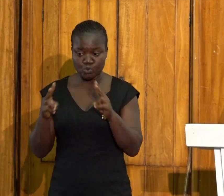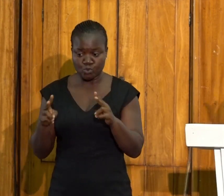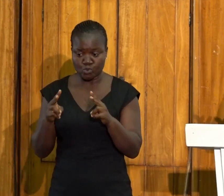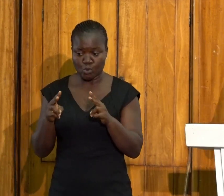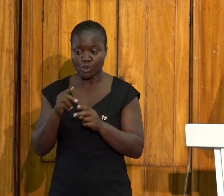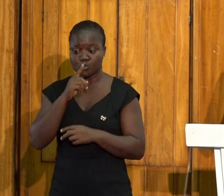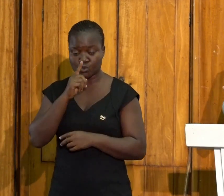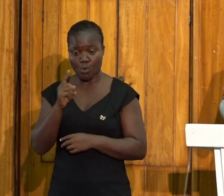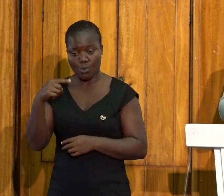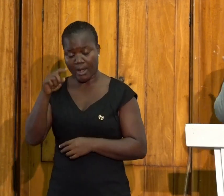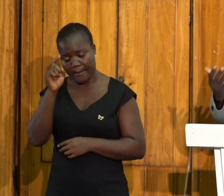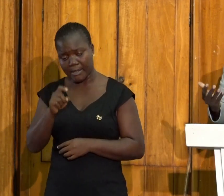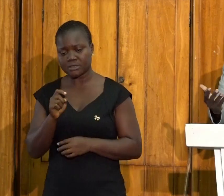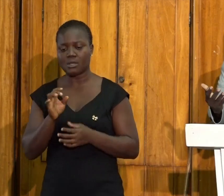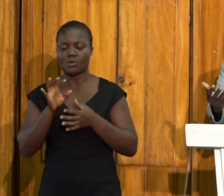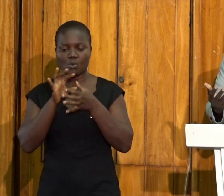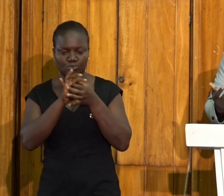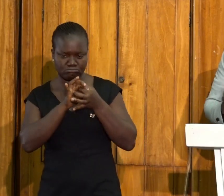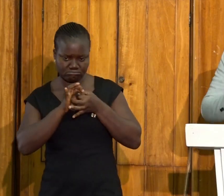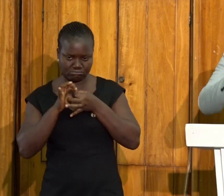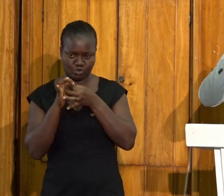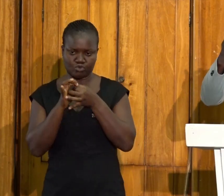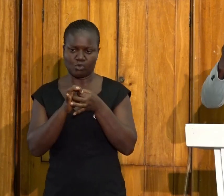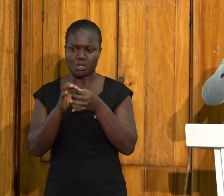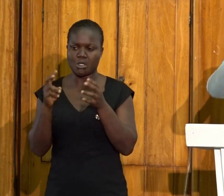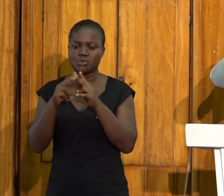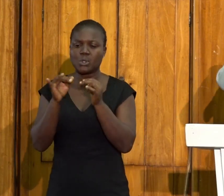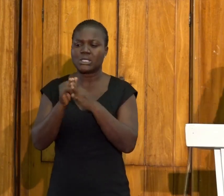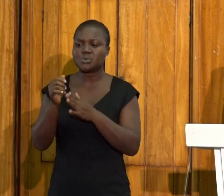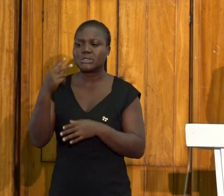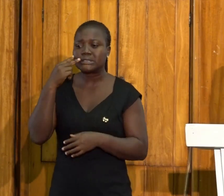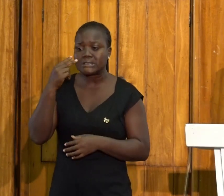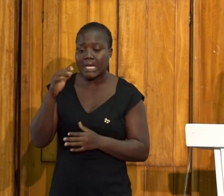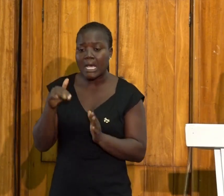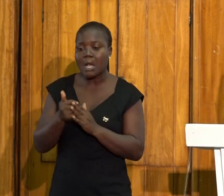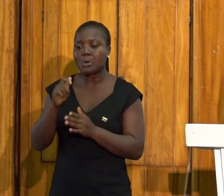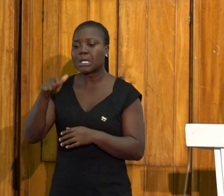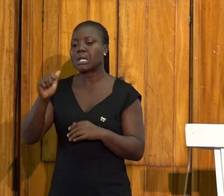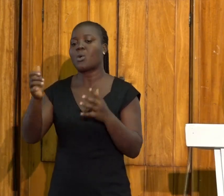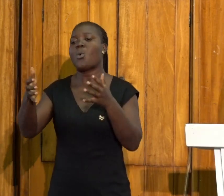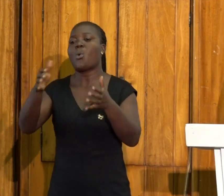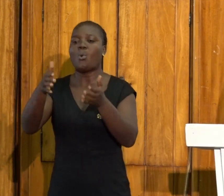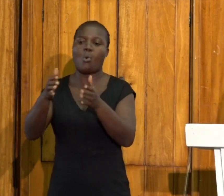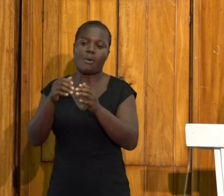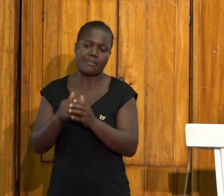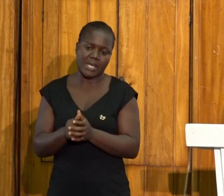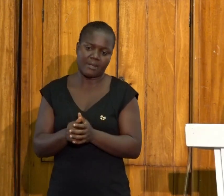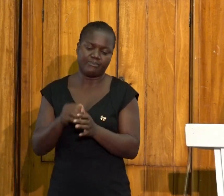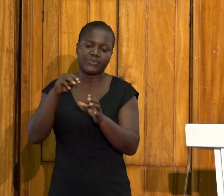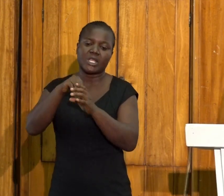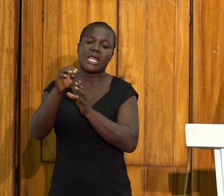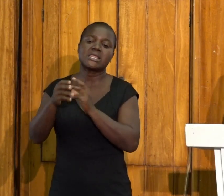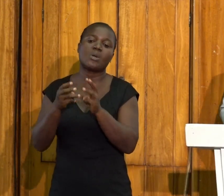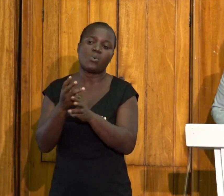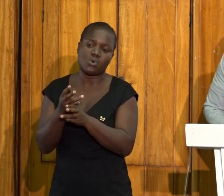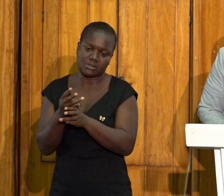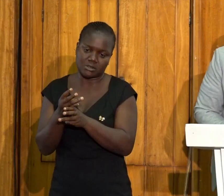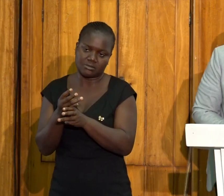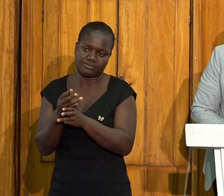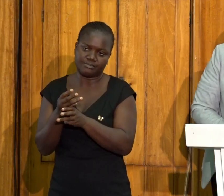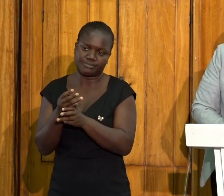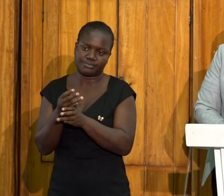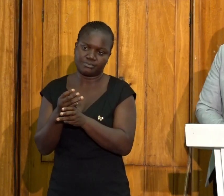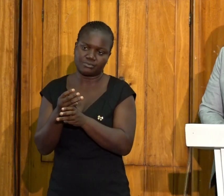to harmonize these outcomes and see how we can even compare across geographical settings.